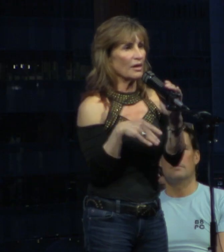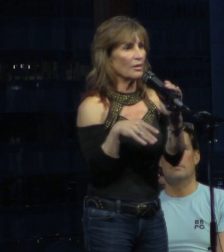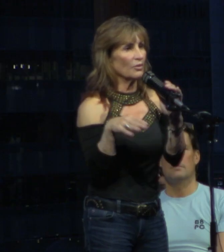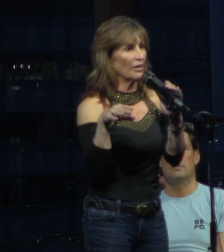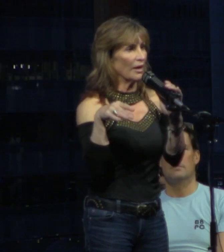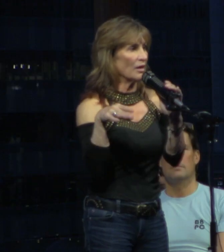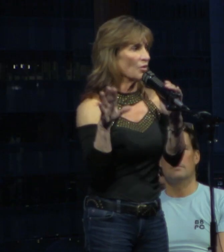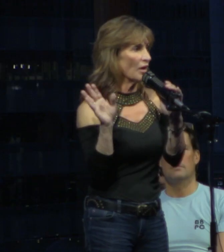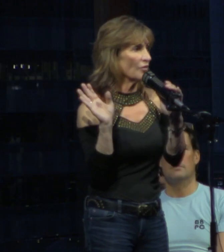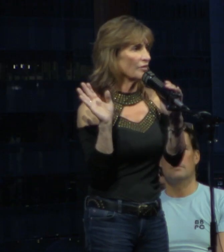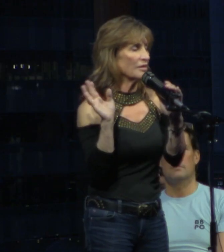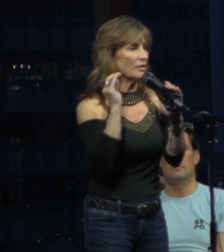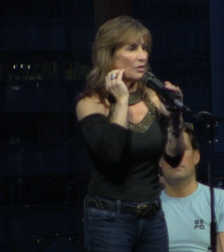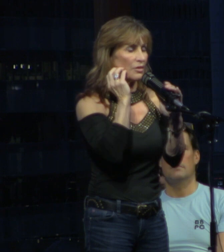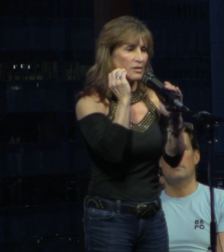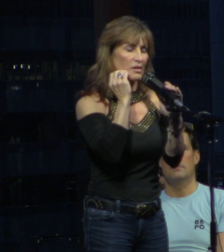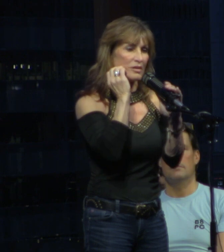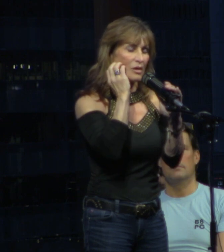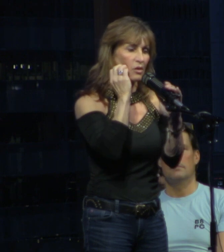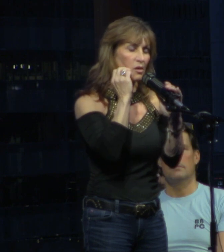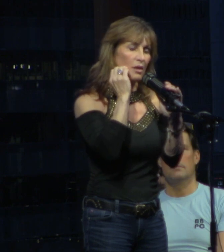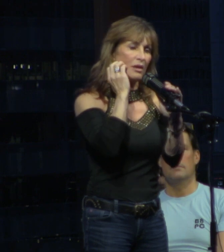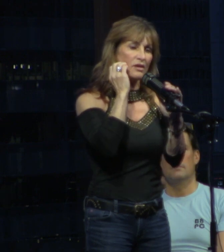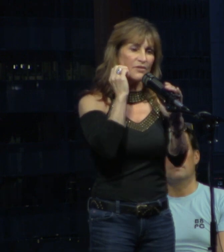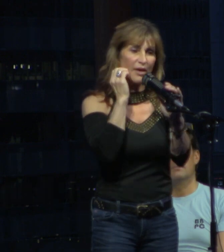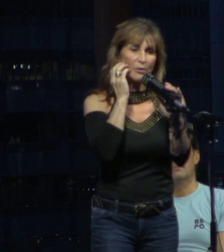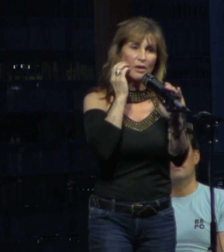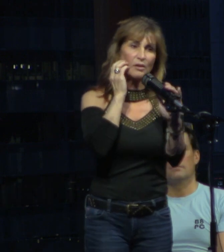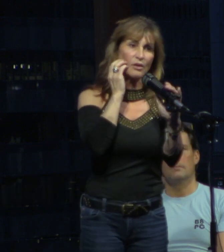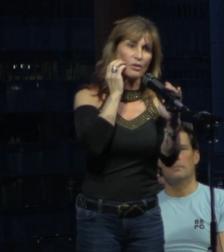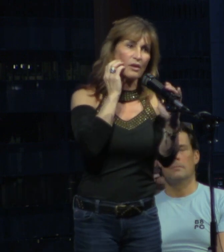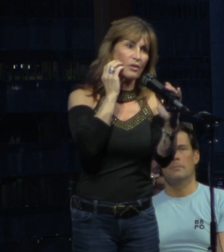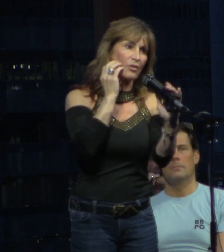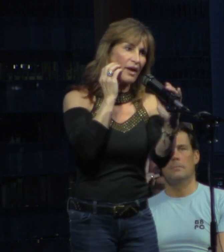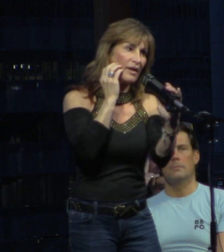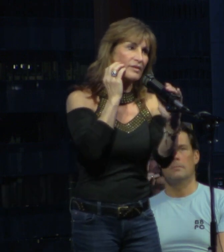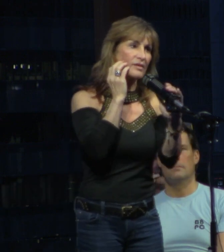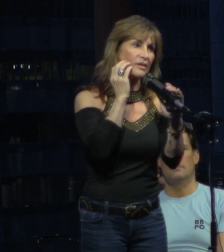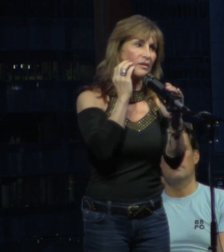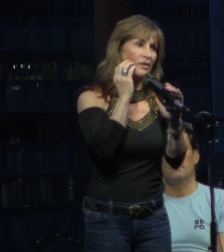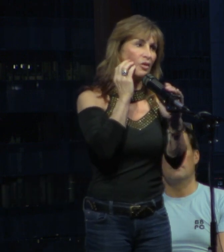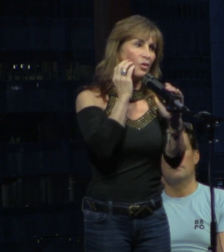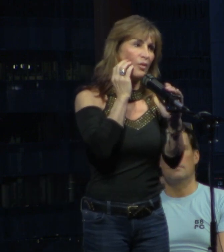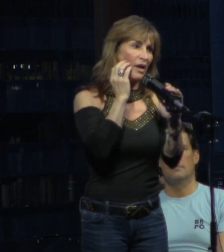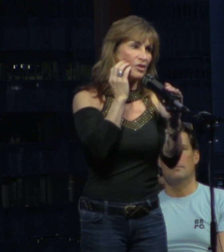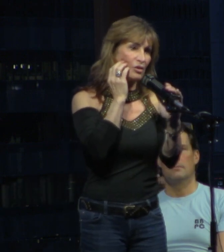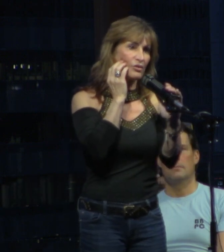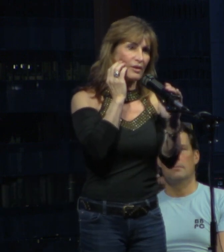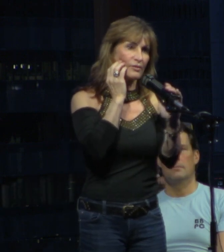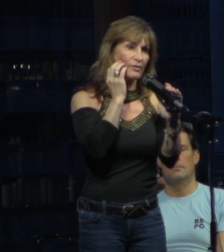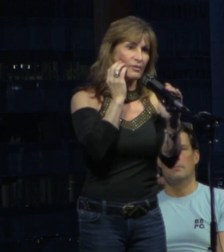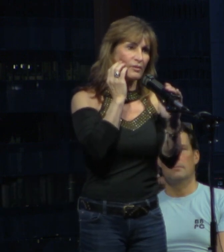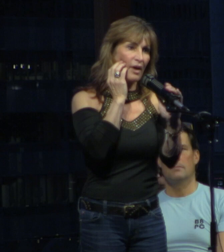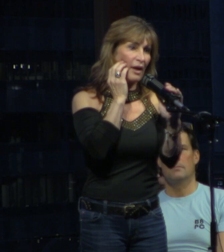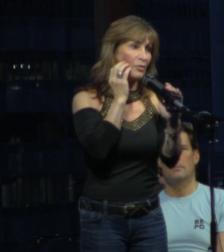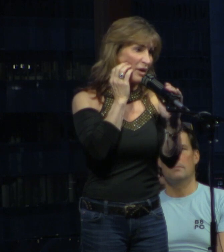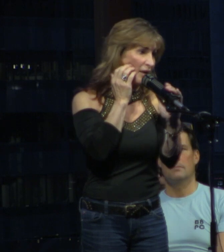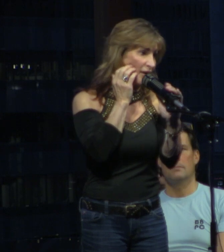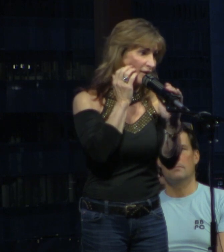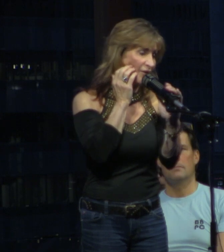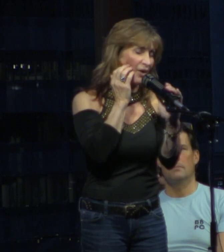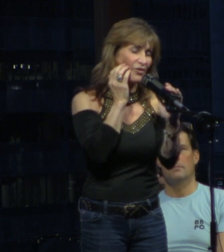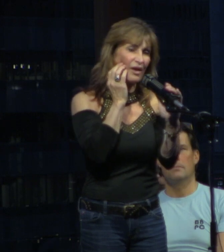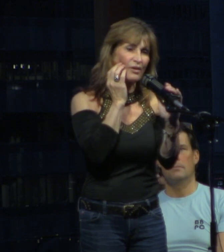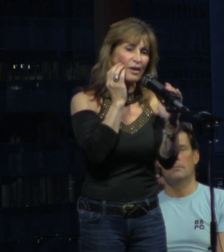at the time went AOL for 10 years. And so this family literally raised my children and